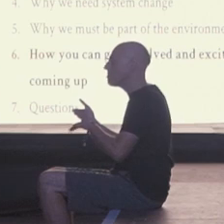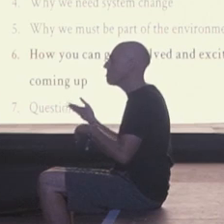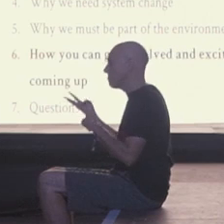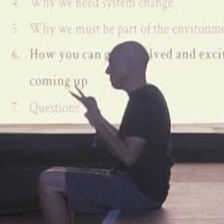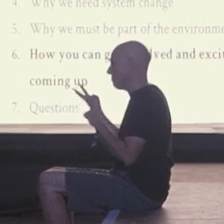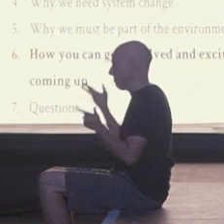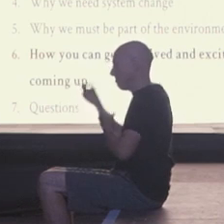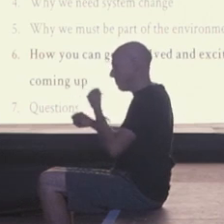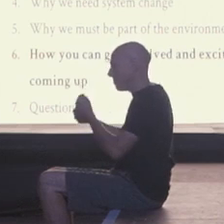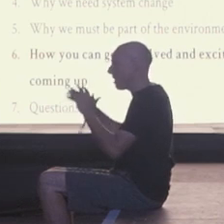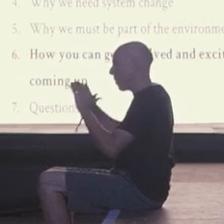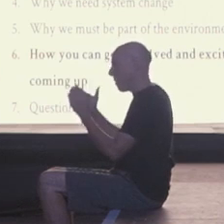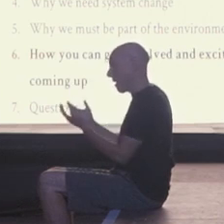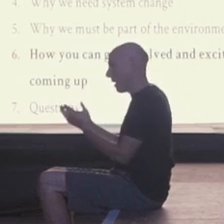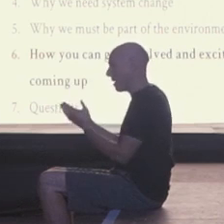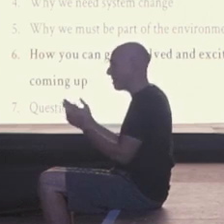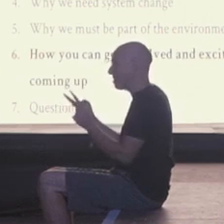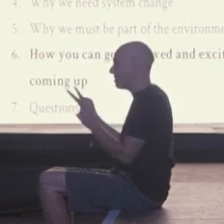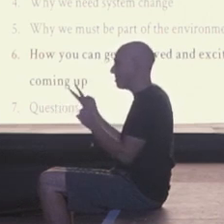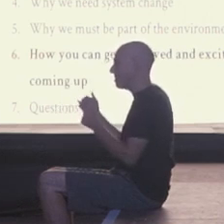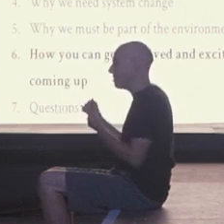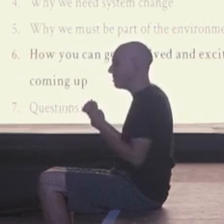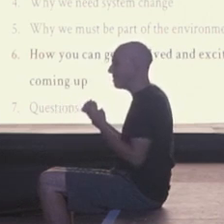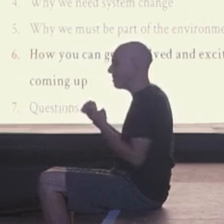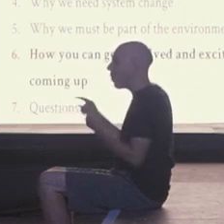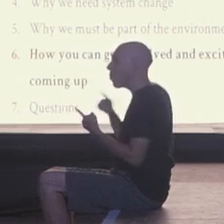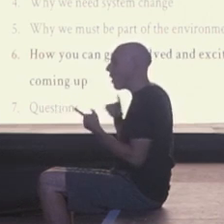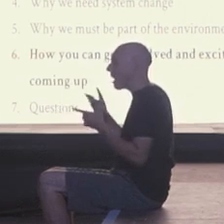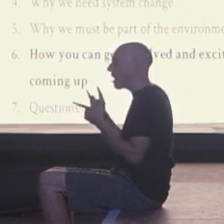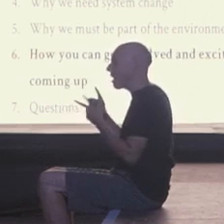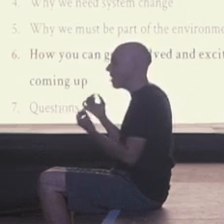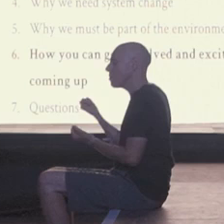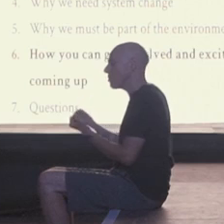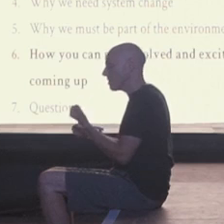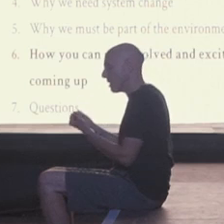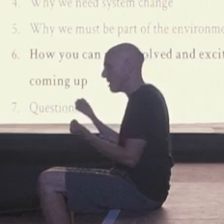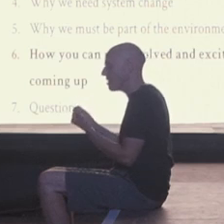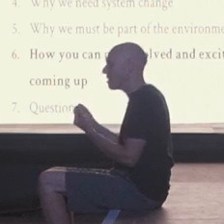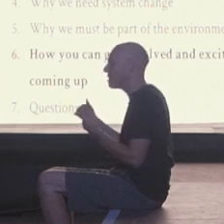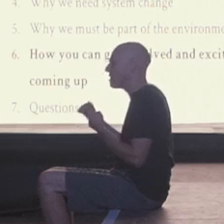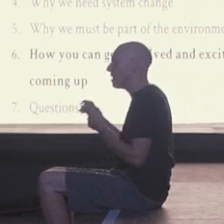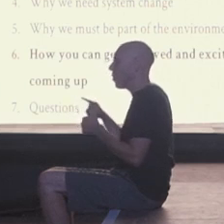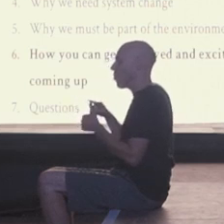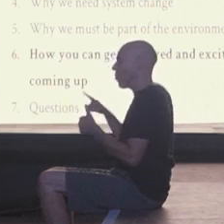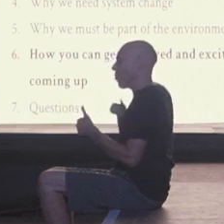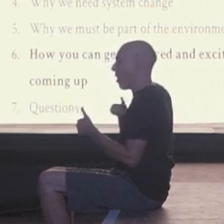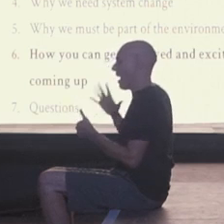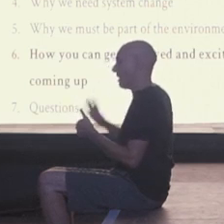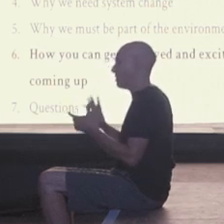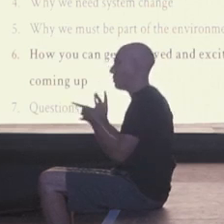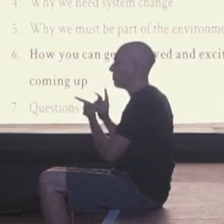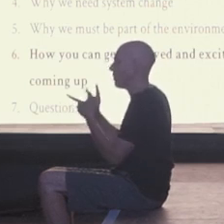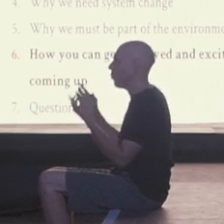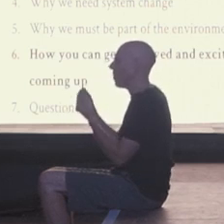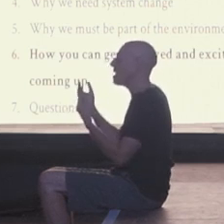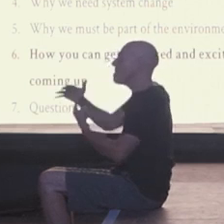planet, why we need system change to address this, why we need to be part of the environmental movement, and then we're going to talk about how you